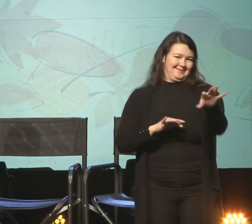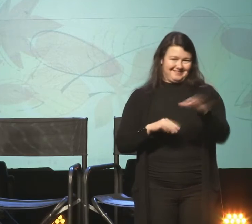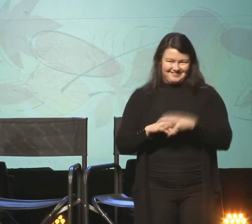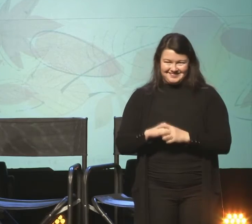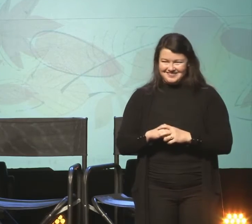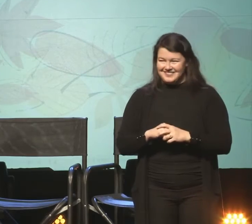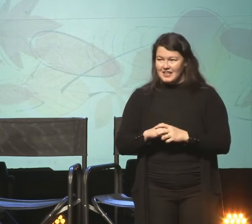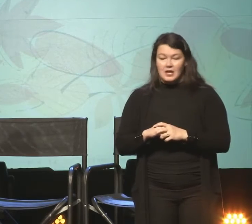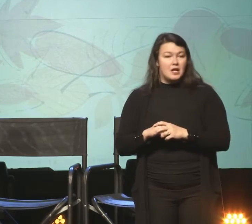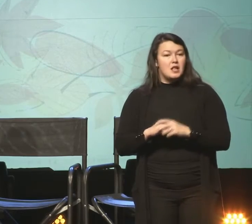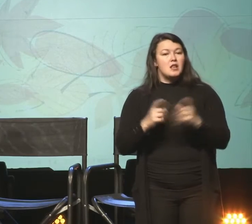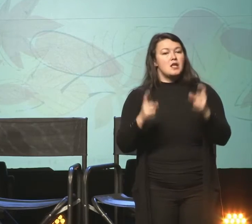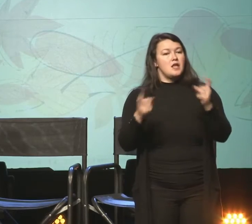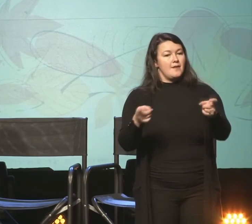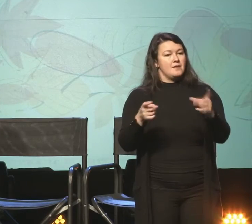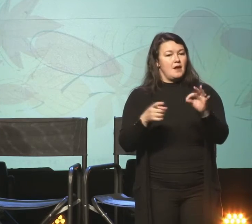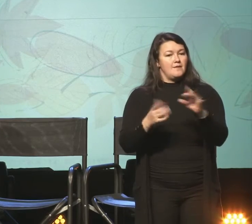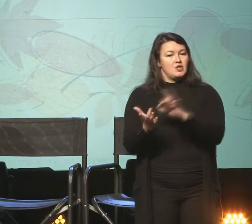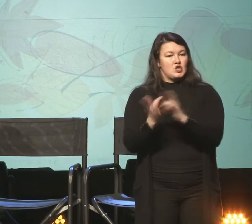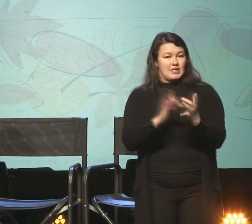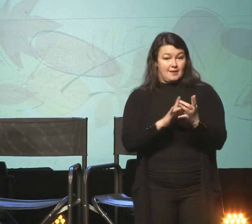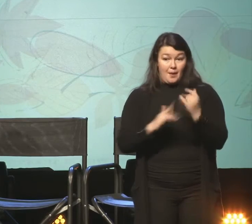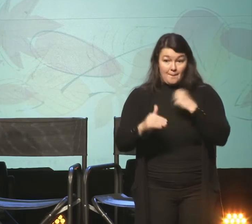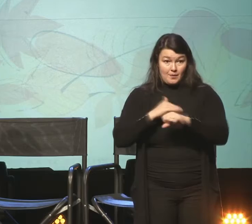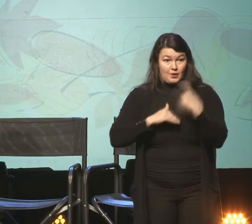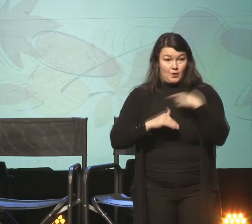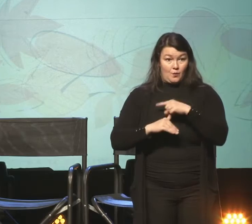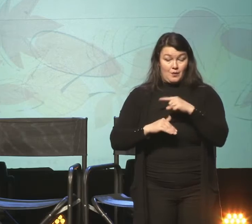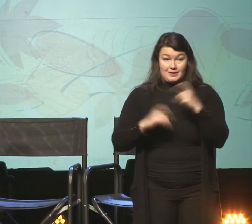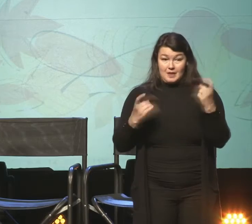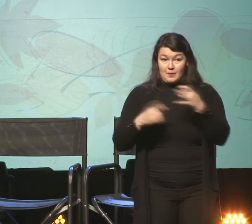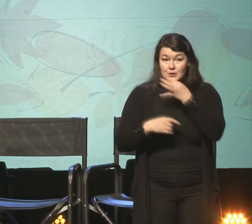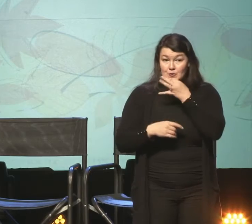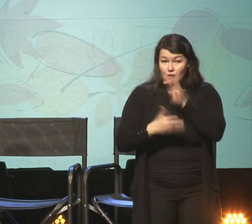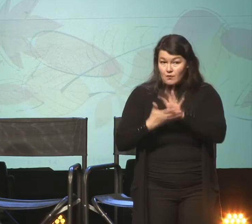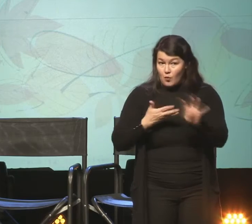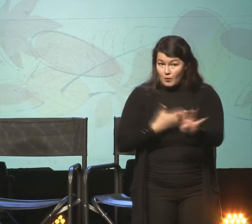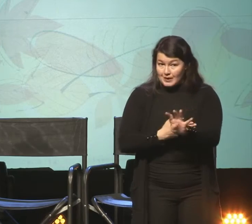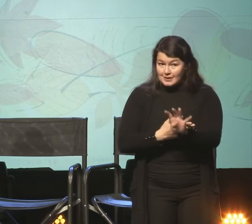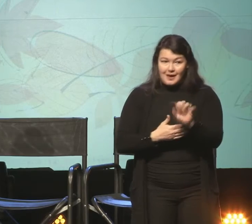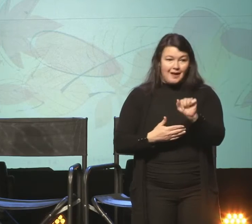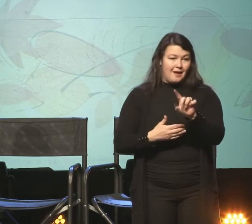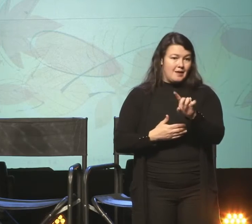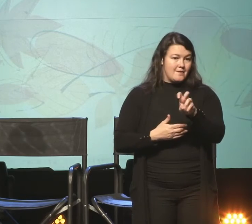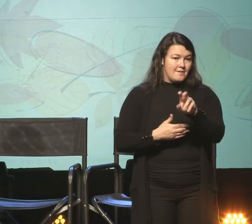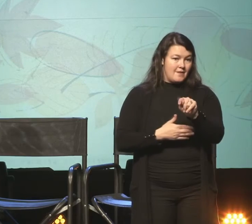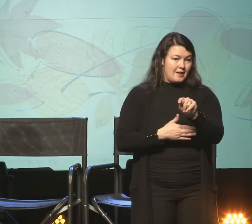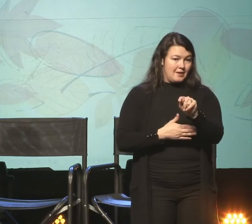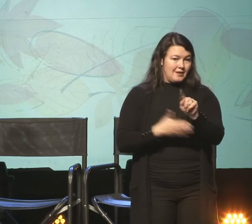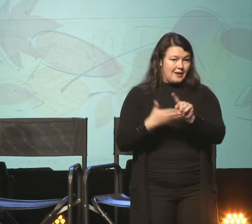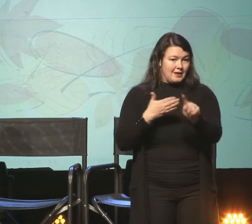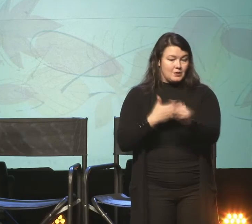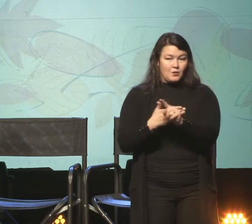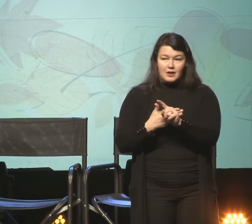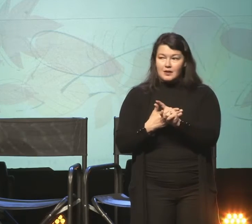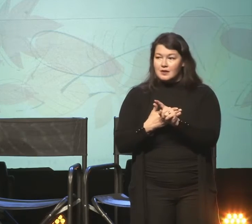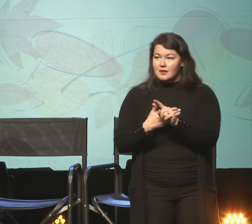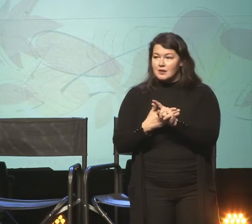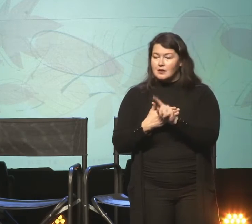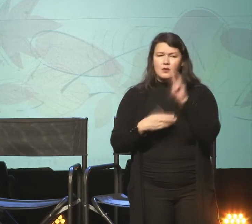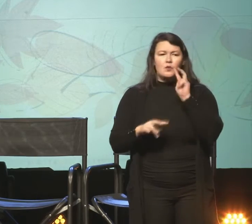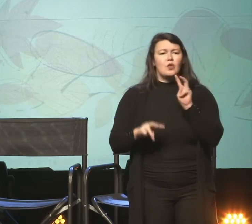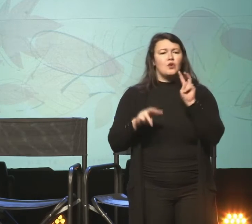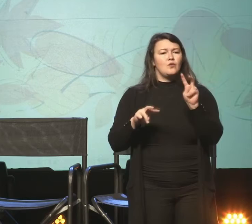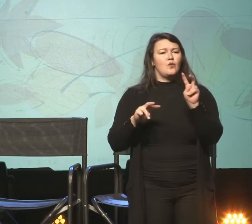The very gift of Jesus, the birth that we will celebrate in 4 weeks. Advent is next week. It kicks off, and as we look forward to